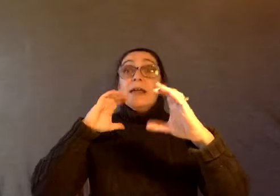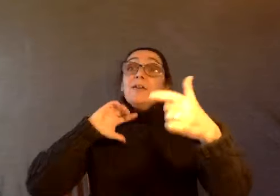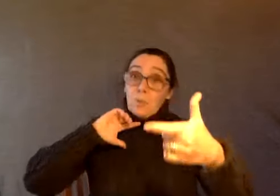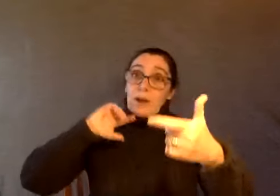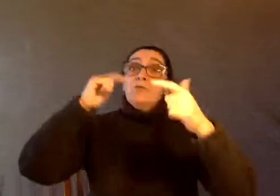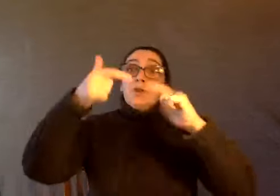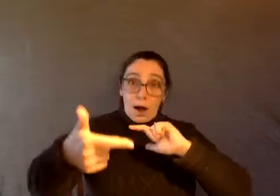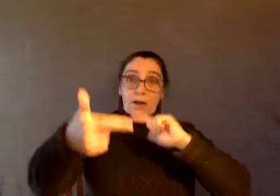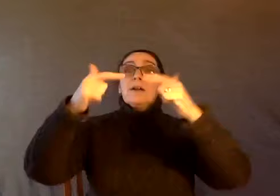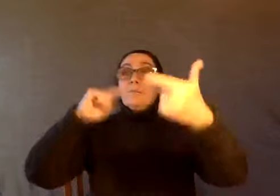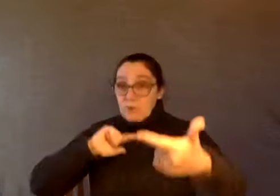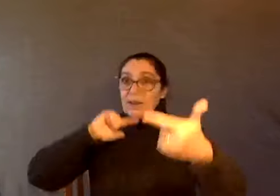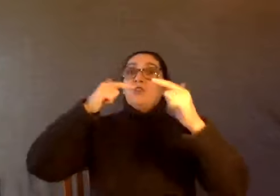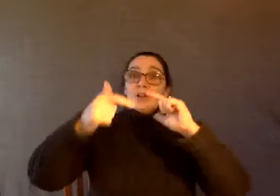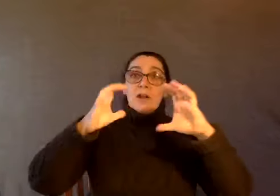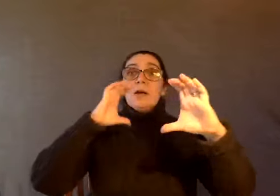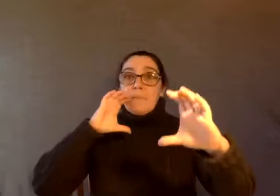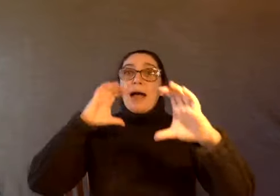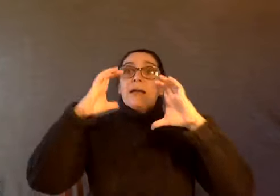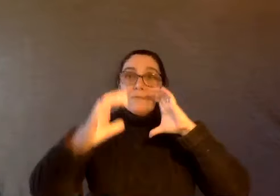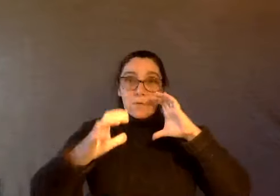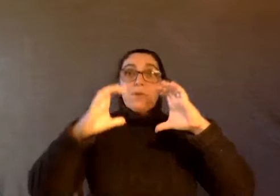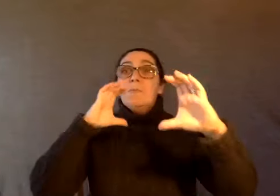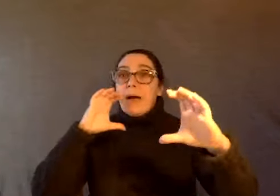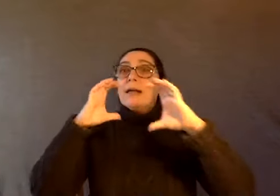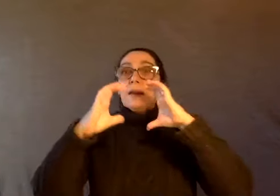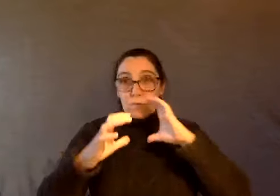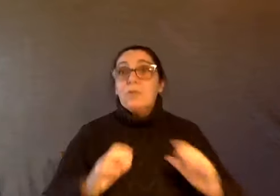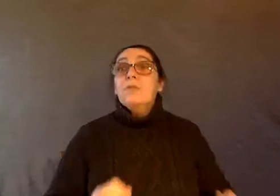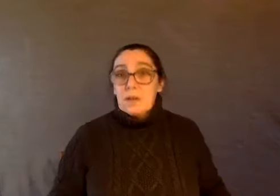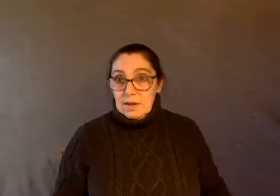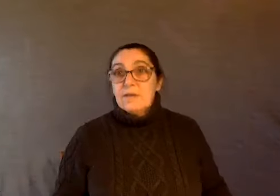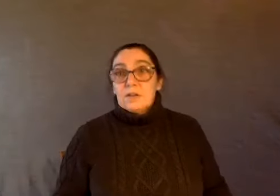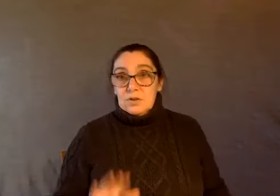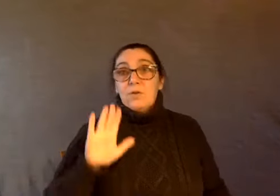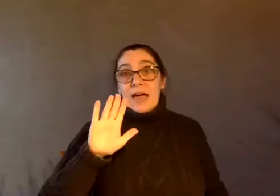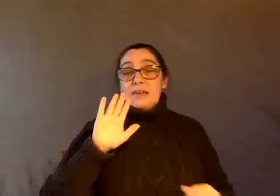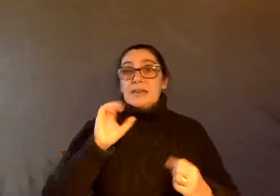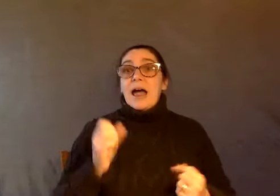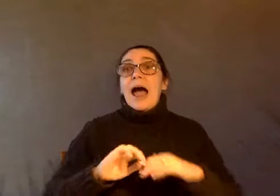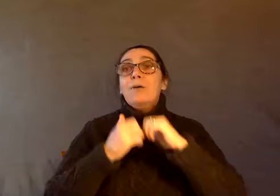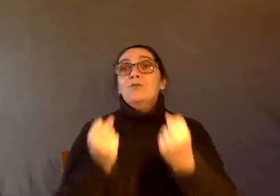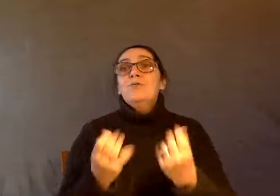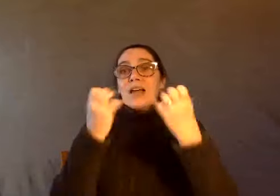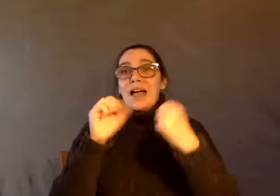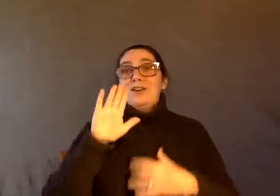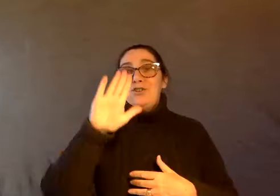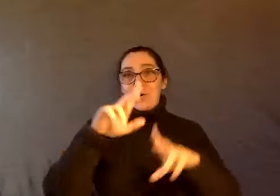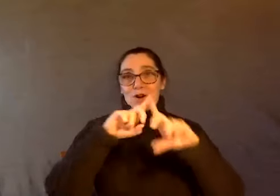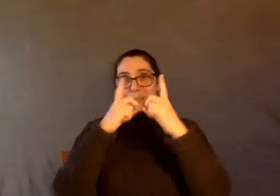like the way you talk, communication, back and forth, back and forth. So that's how you sign your